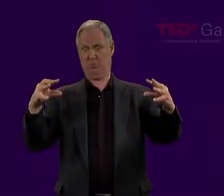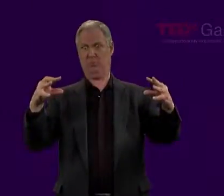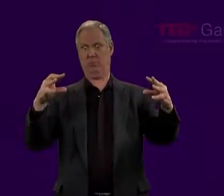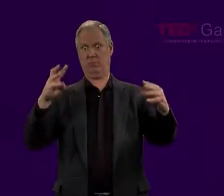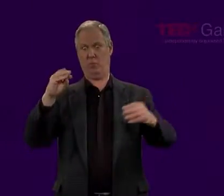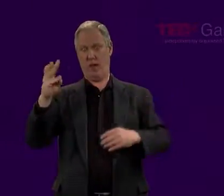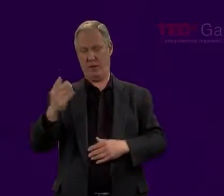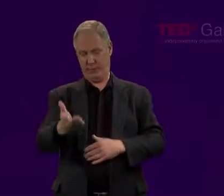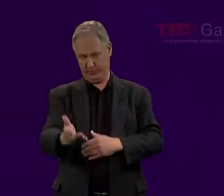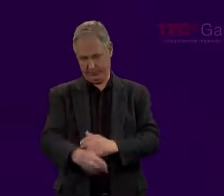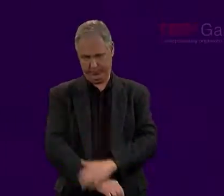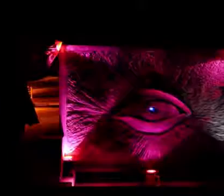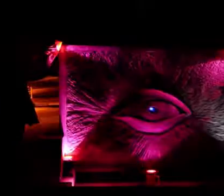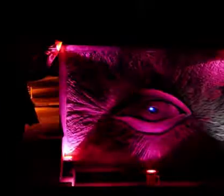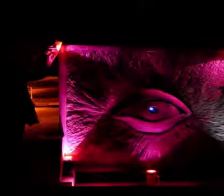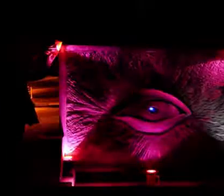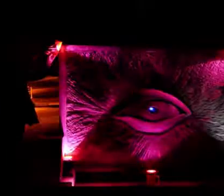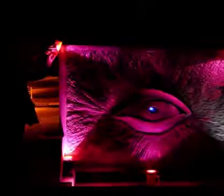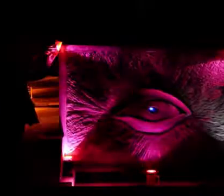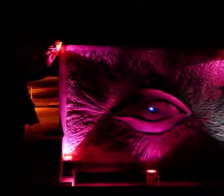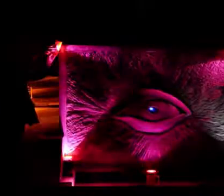So then we added light to it.